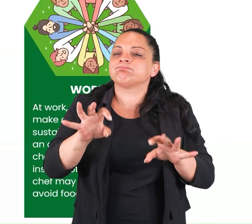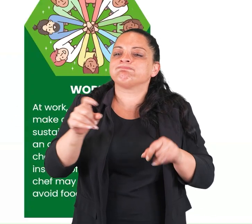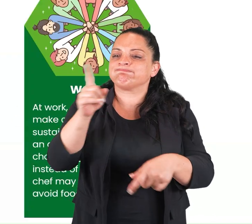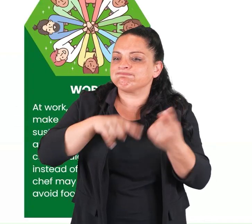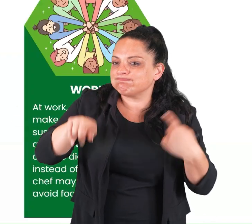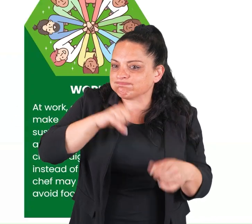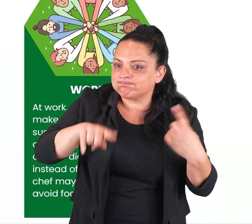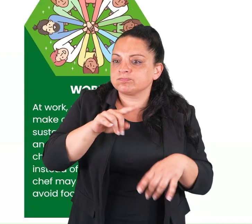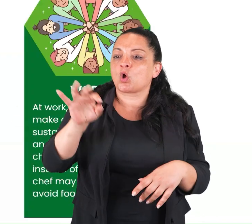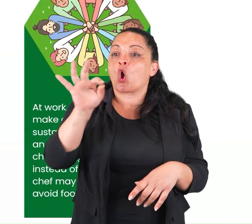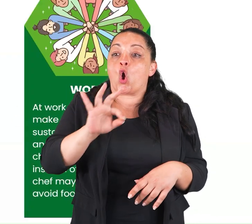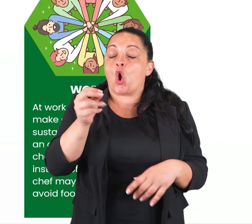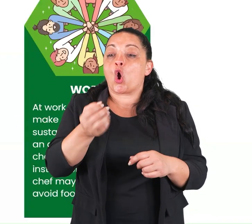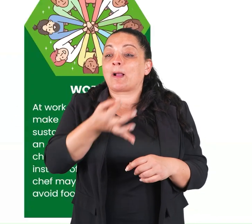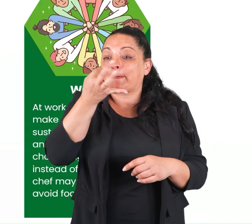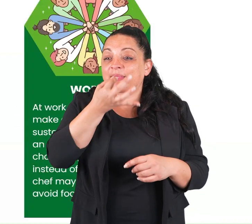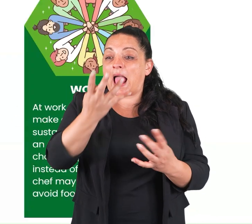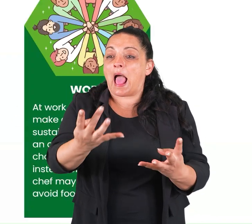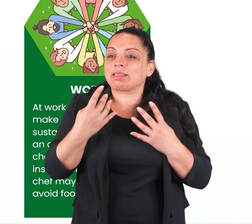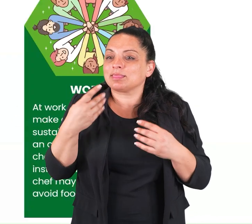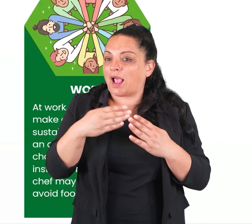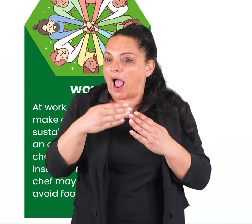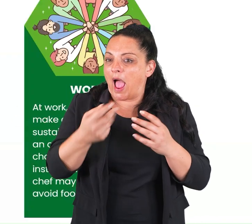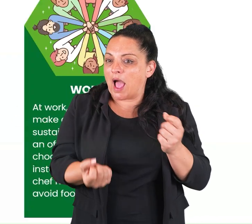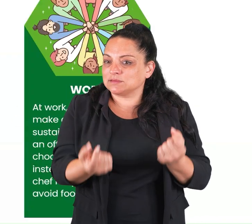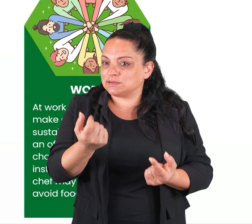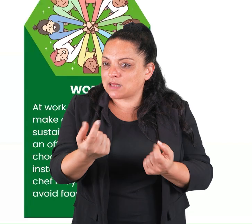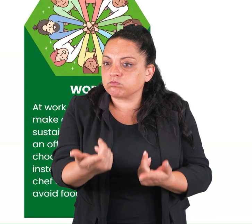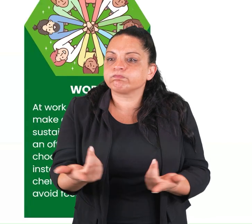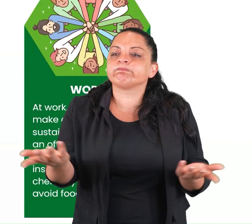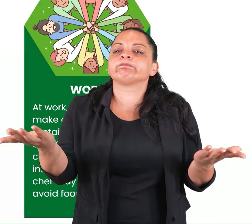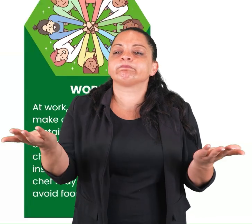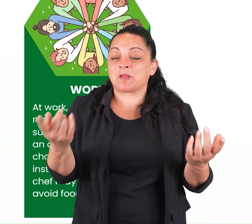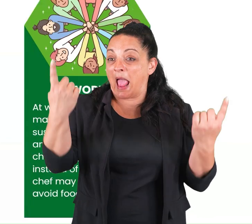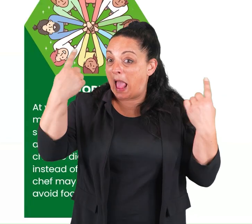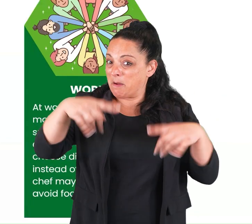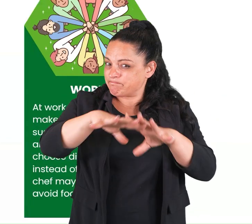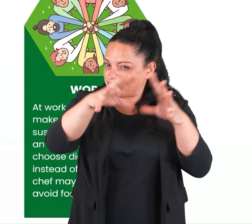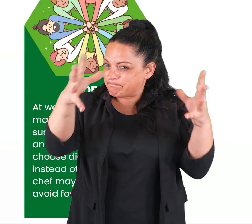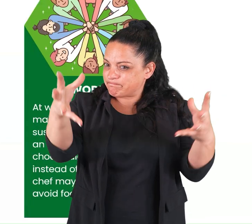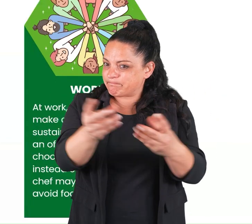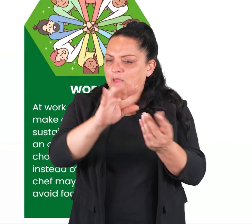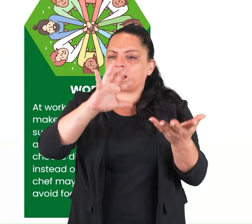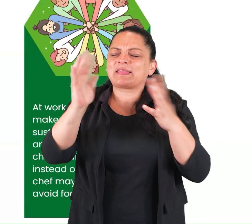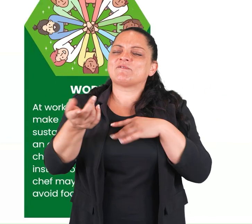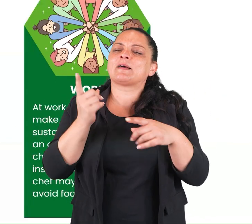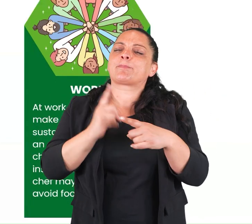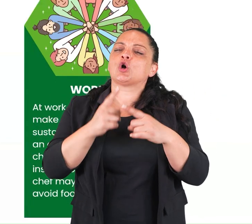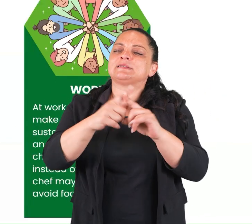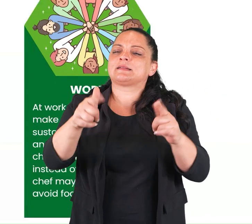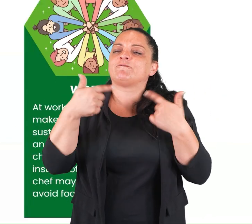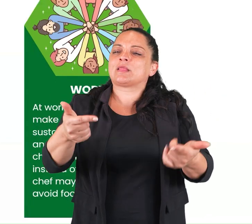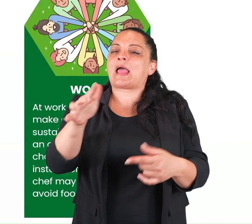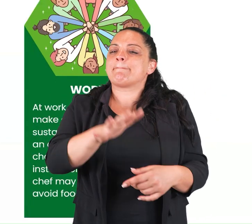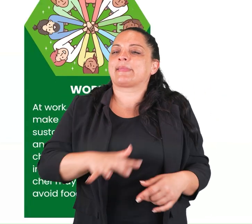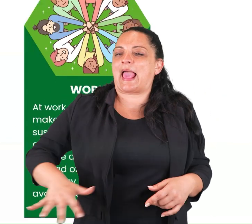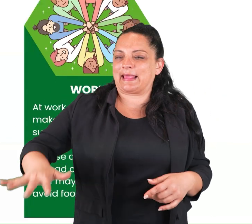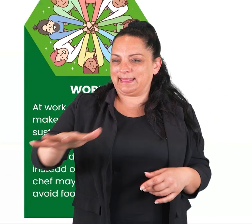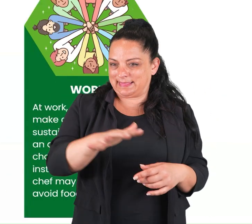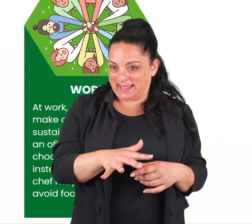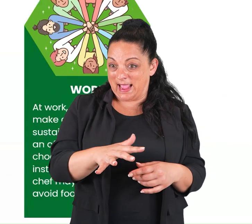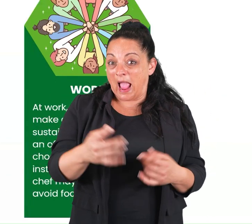grow plants in your home that will affect positively the environment. And these things are green